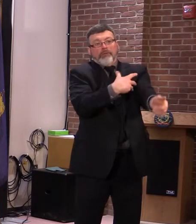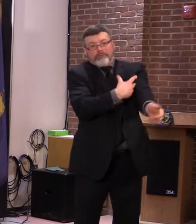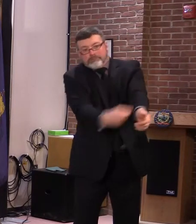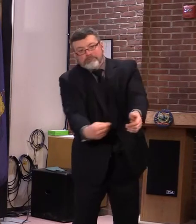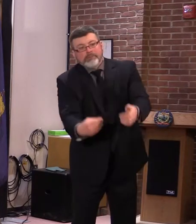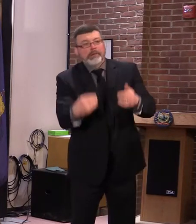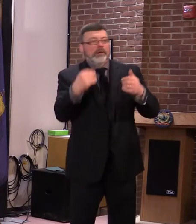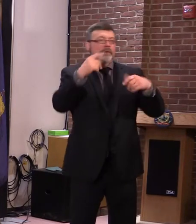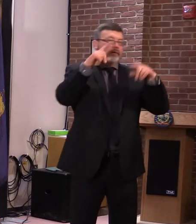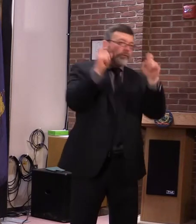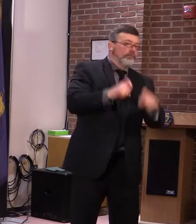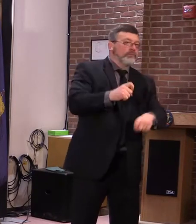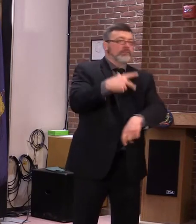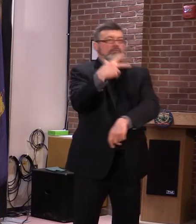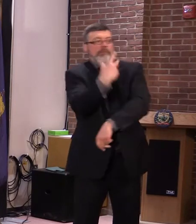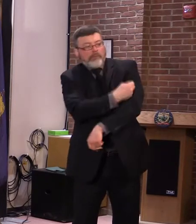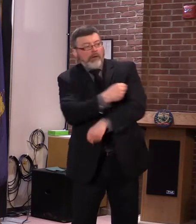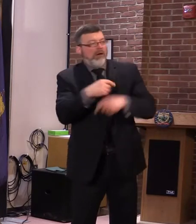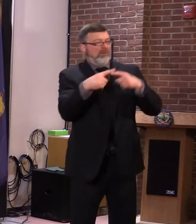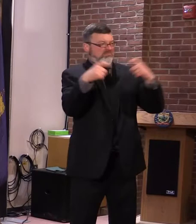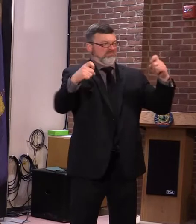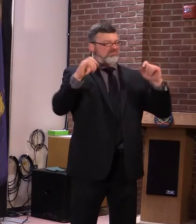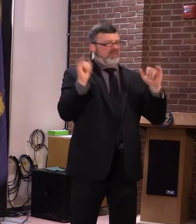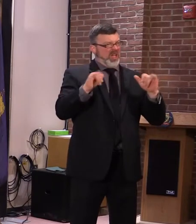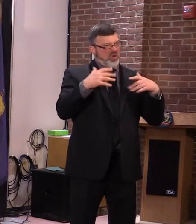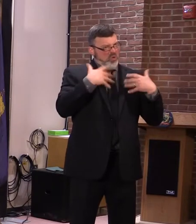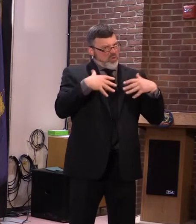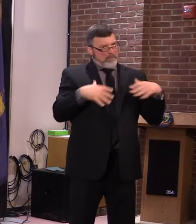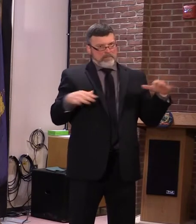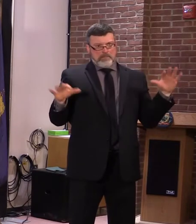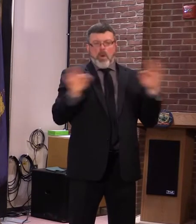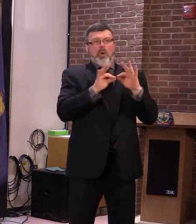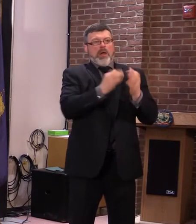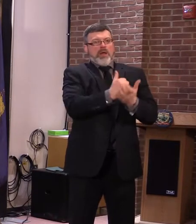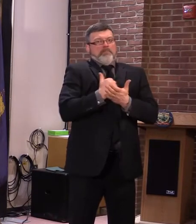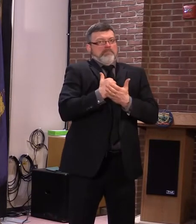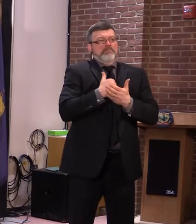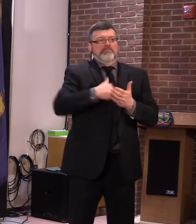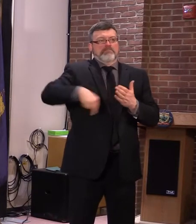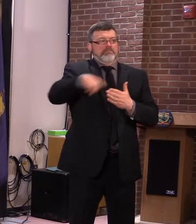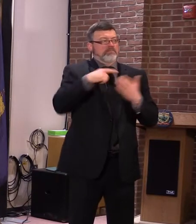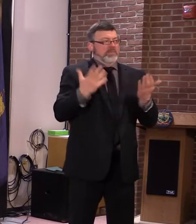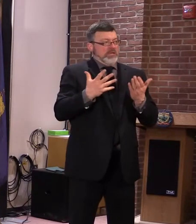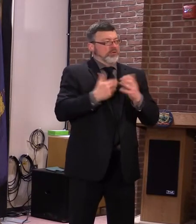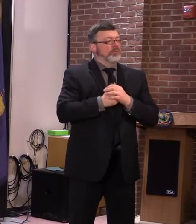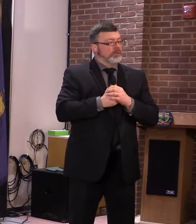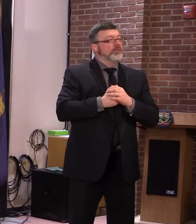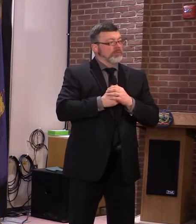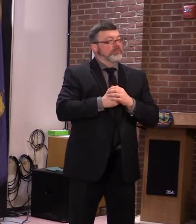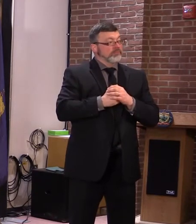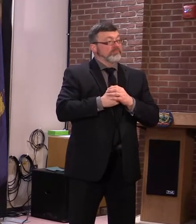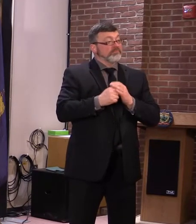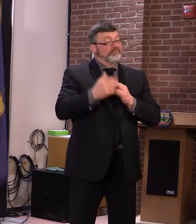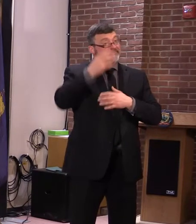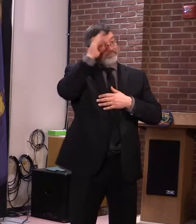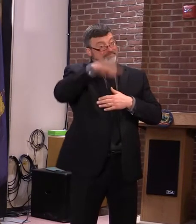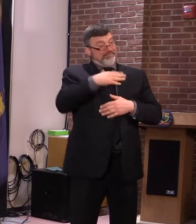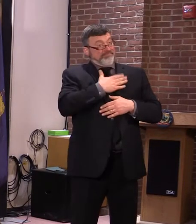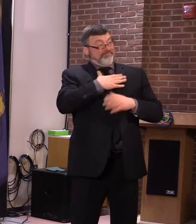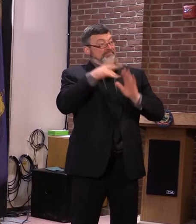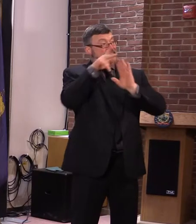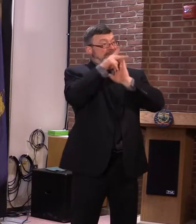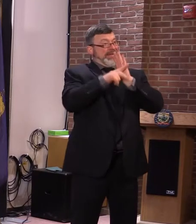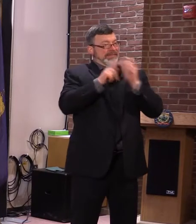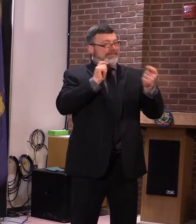This help is critical. Through these efforts, as we change and adapt our policies and programs, our healthcare workers